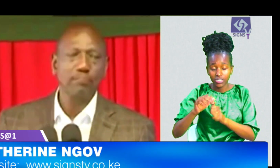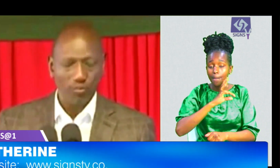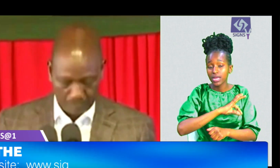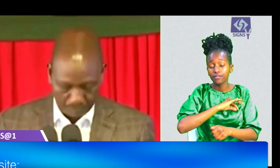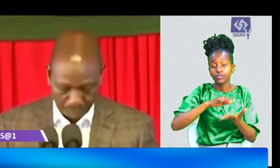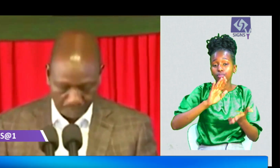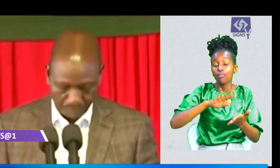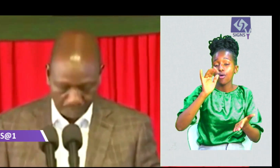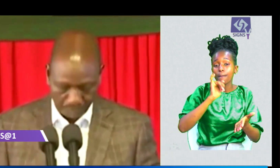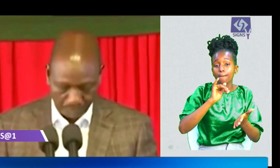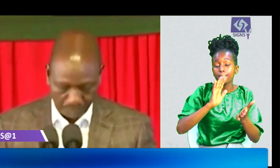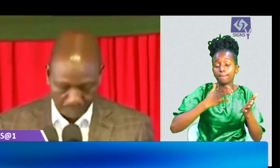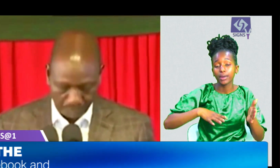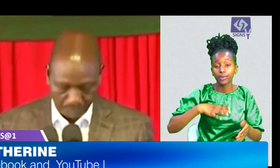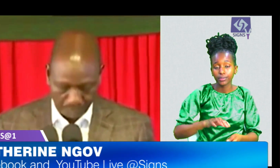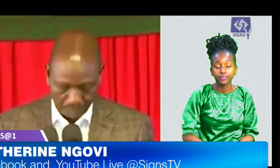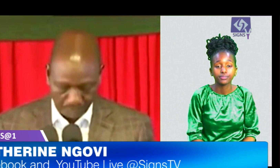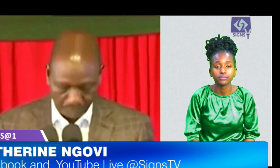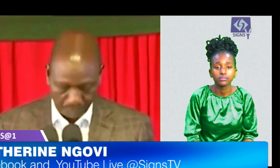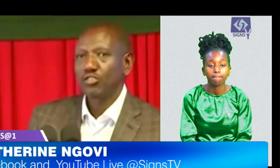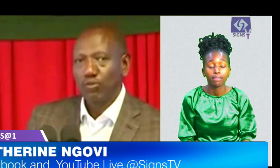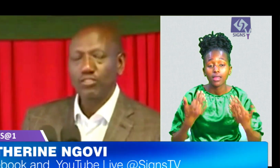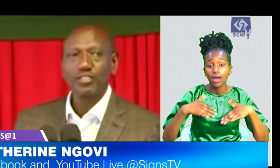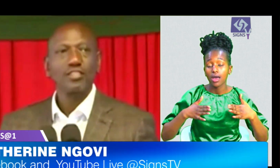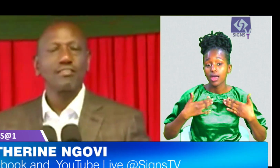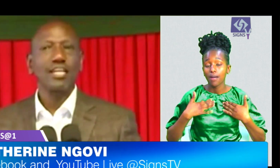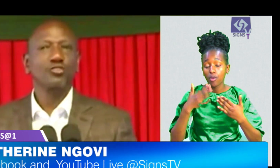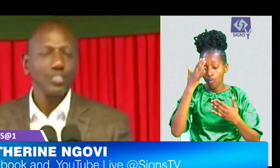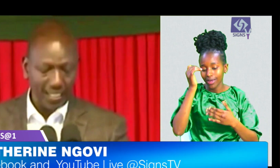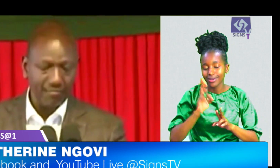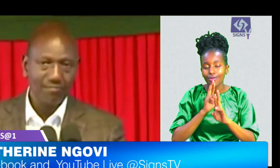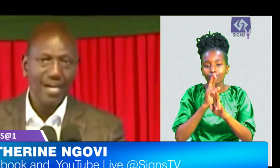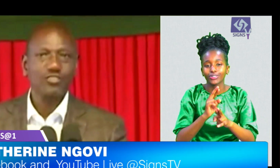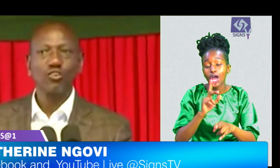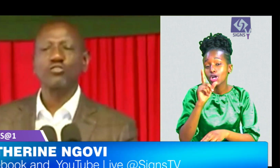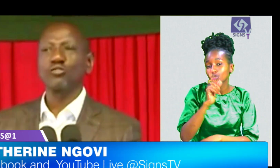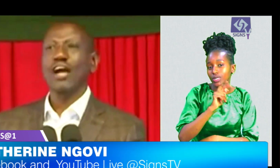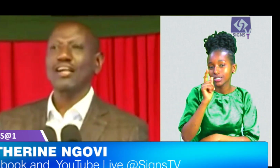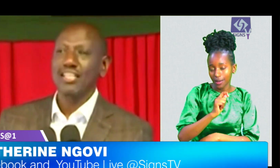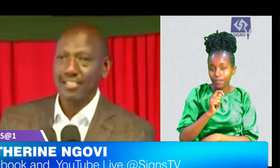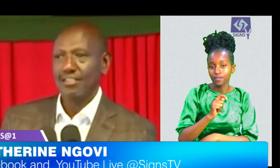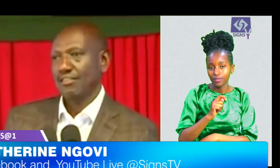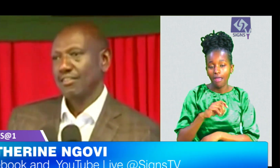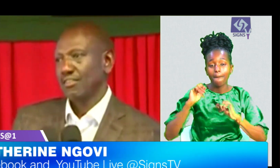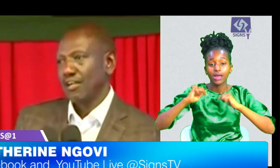The Principal Secretary for Public Health and Professional Standards, Mary Muriuki, has said,